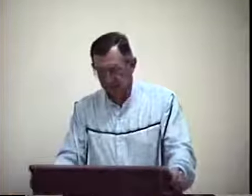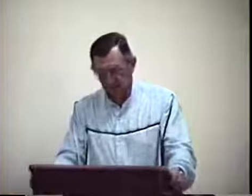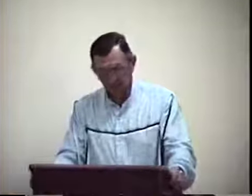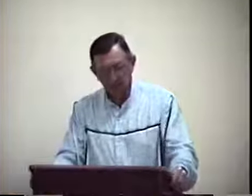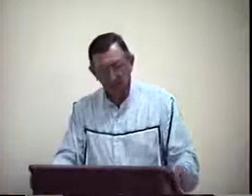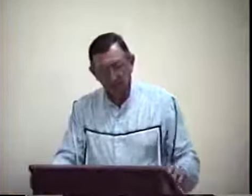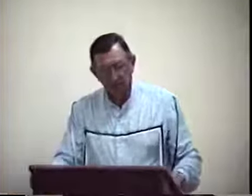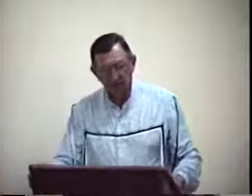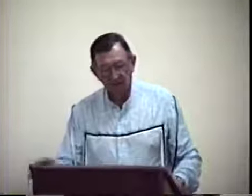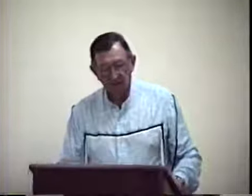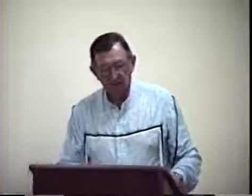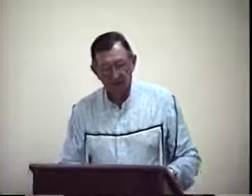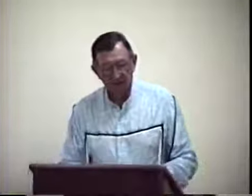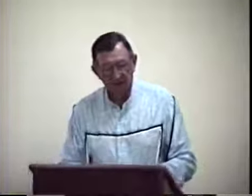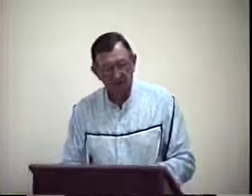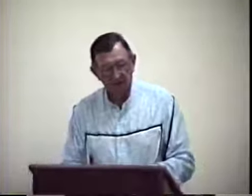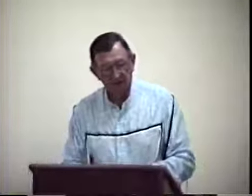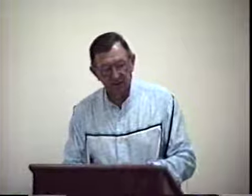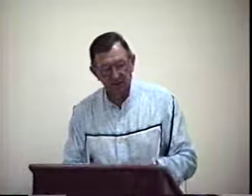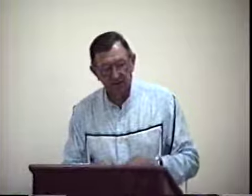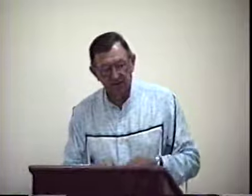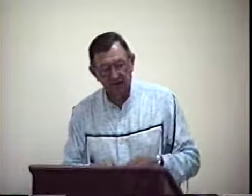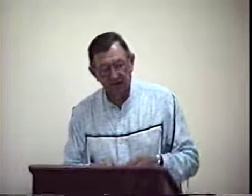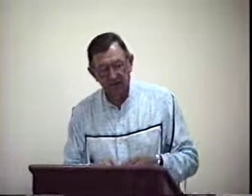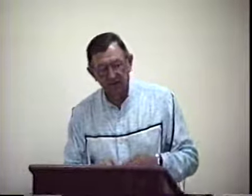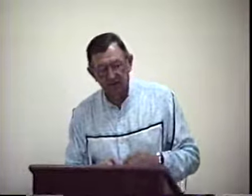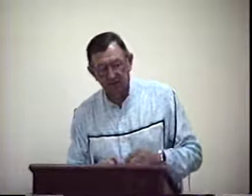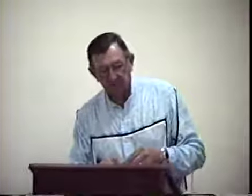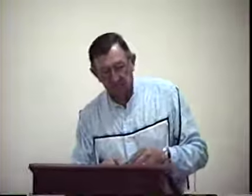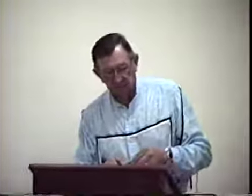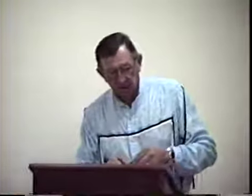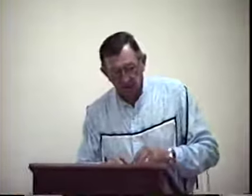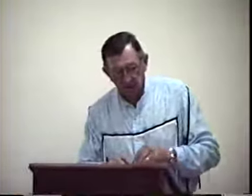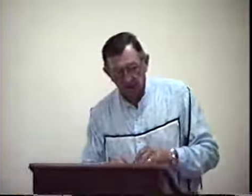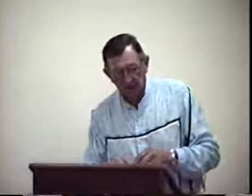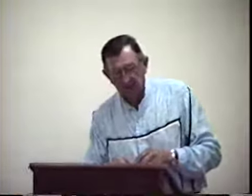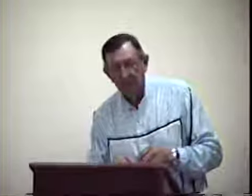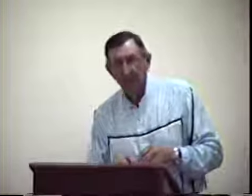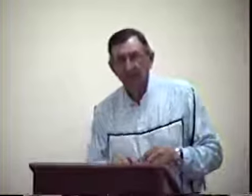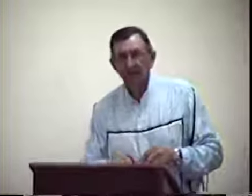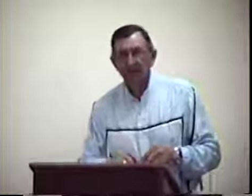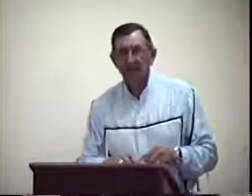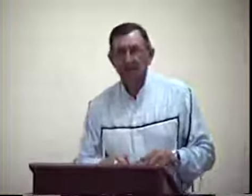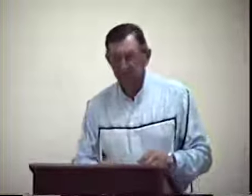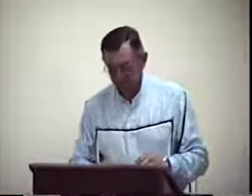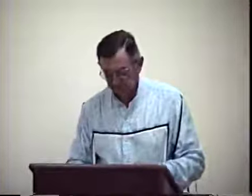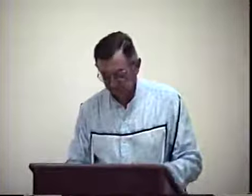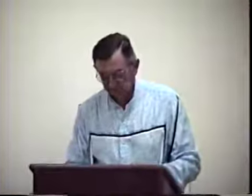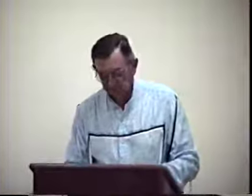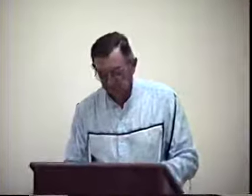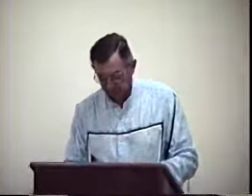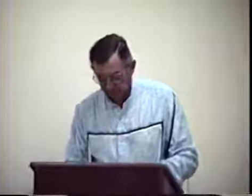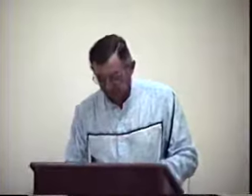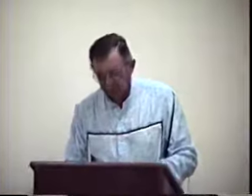so, first of all, what I'd like to do is I'd like to have Holly and Janice to come